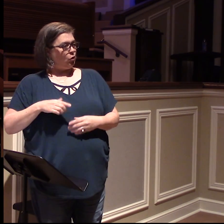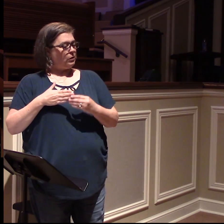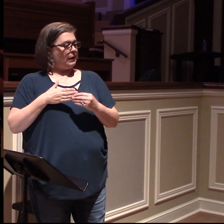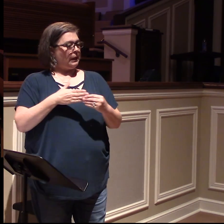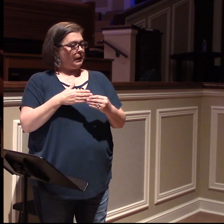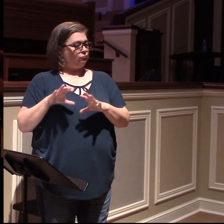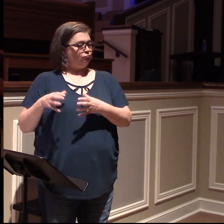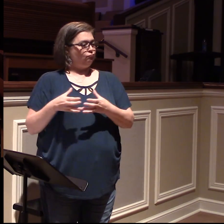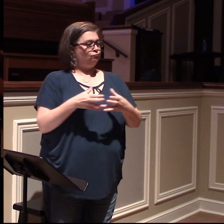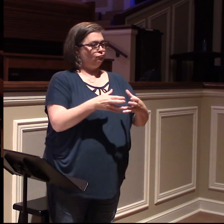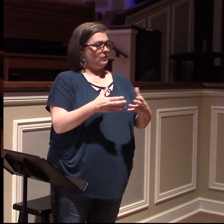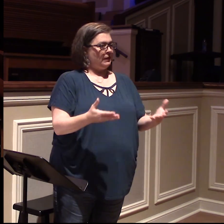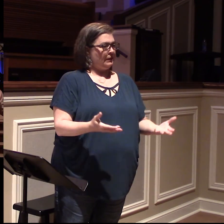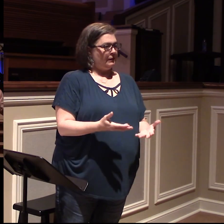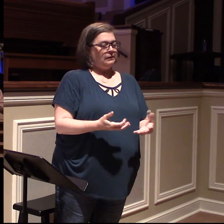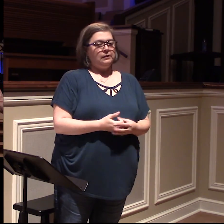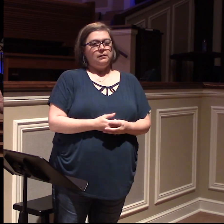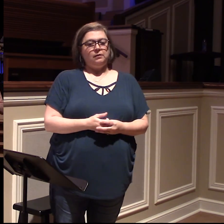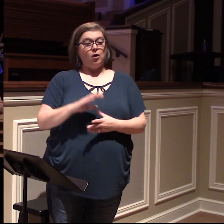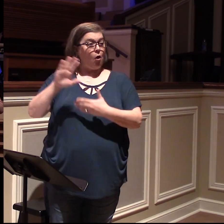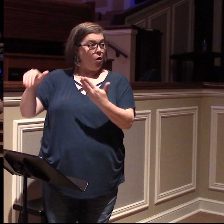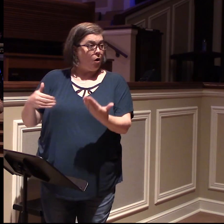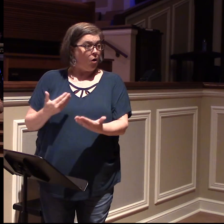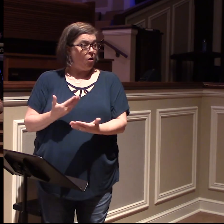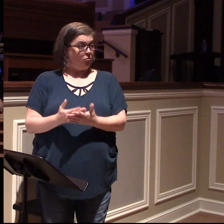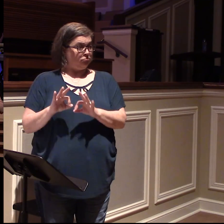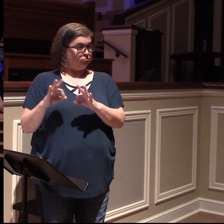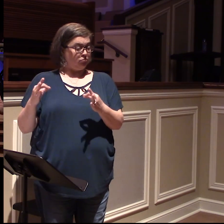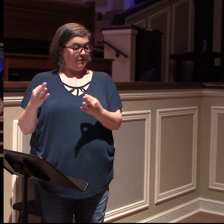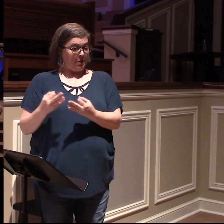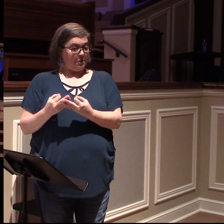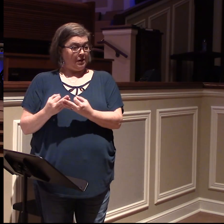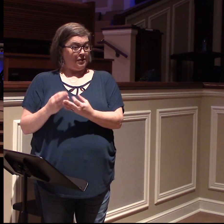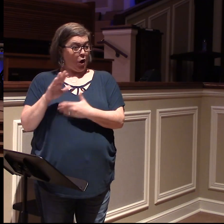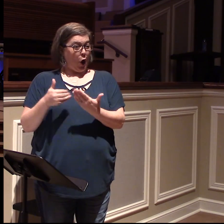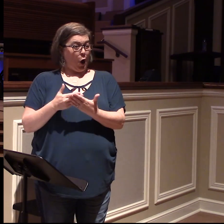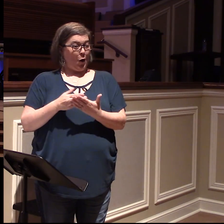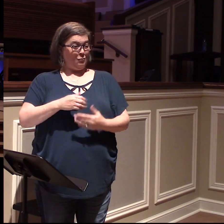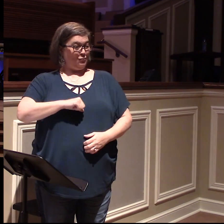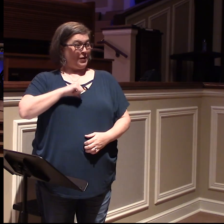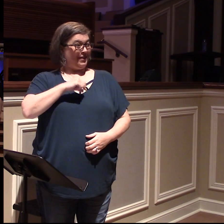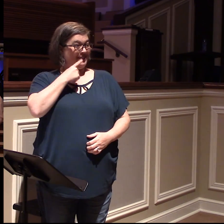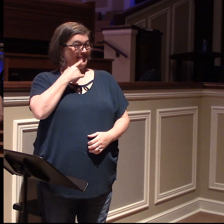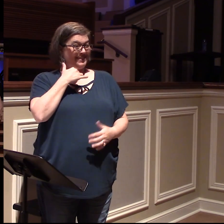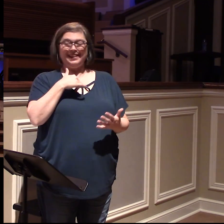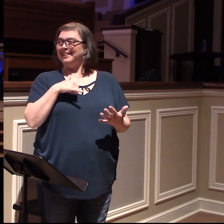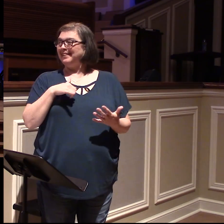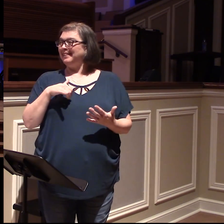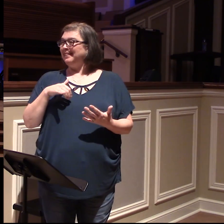lives together. They all are proud to say they are followers, proud in a good